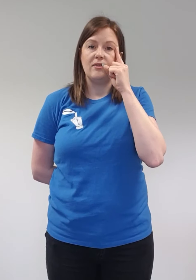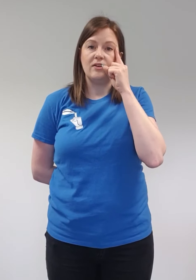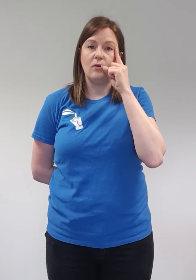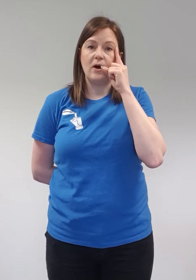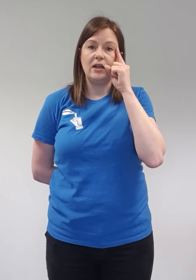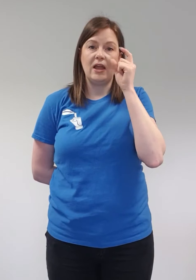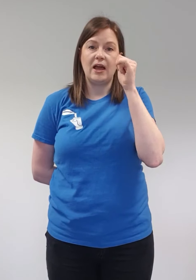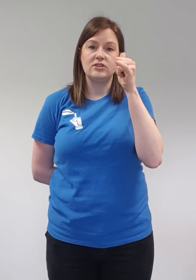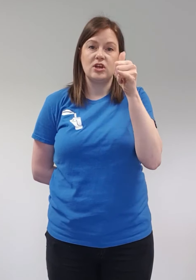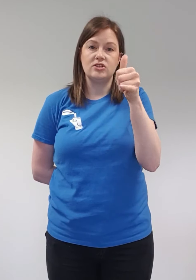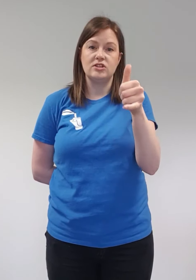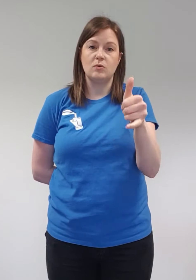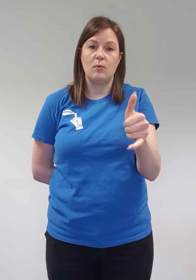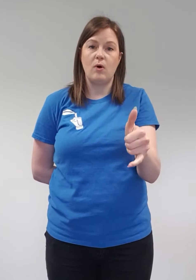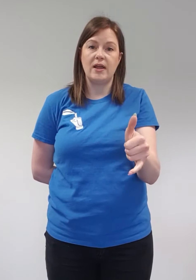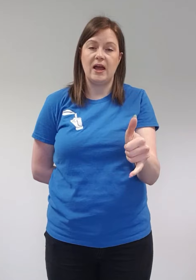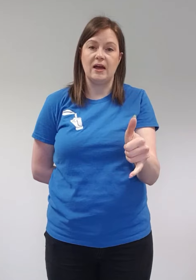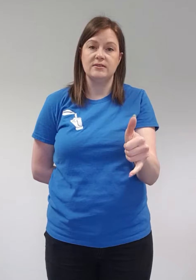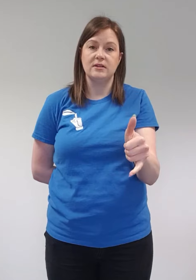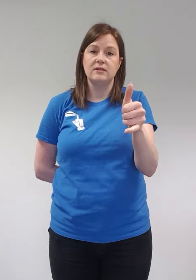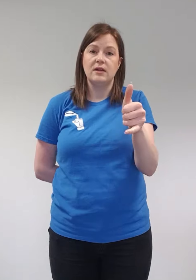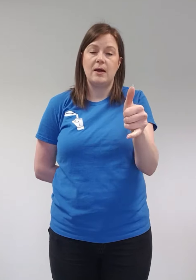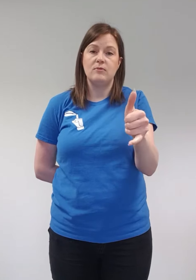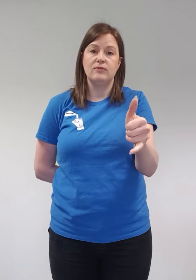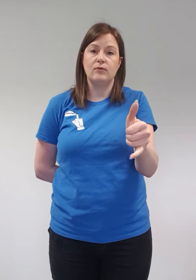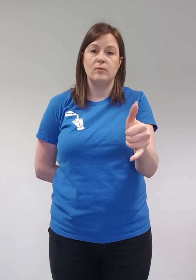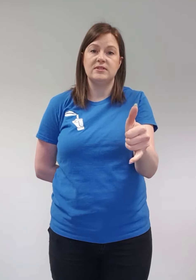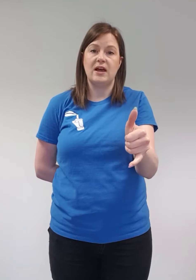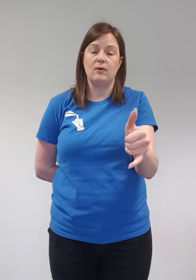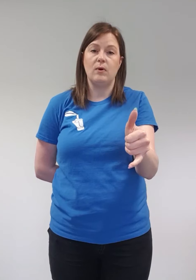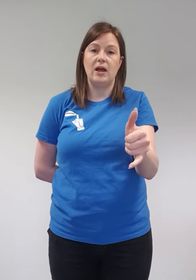Then your working hand changes to a Y hand and moves forwards and away.